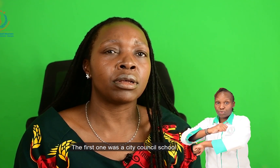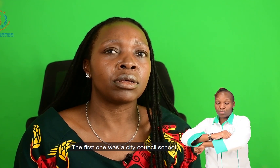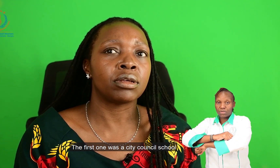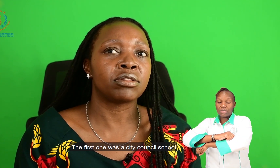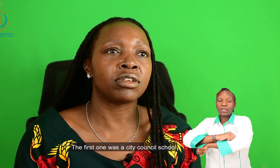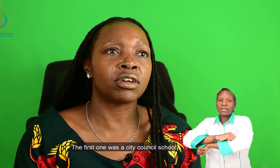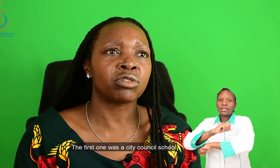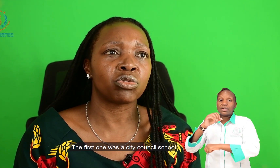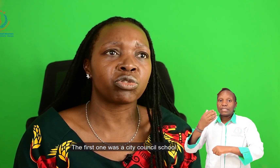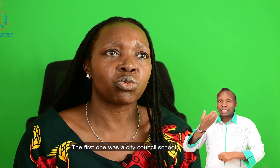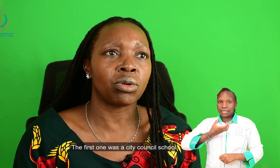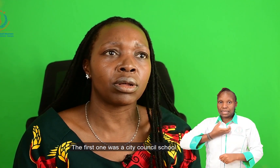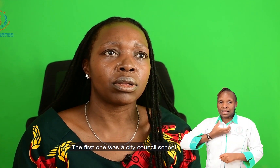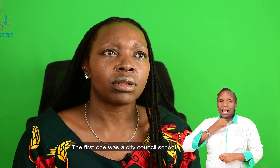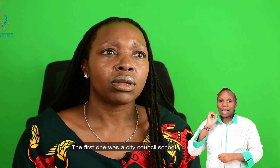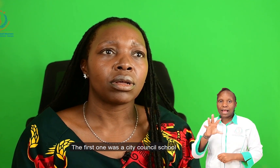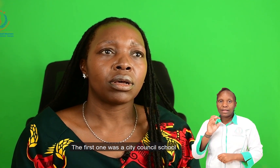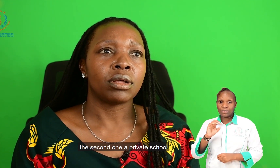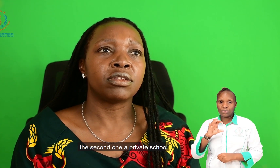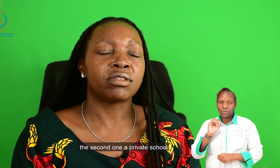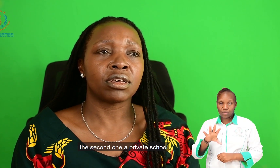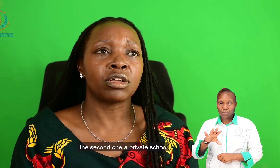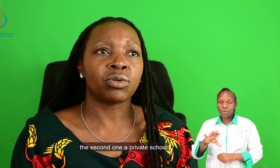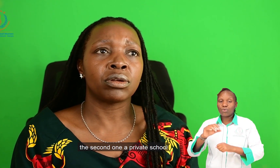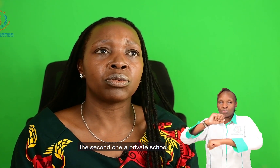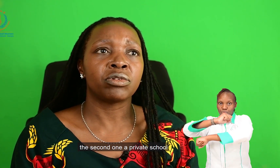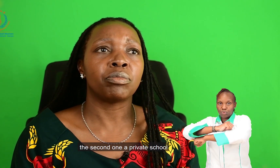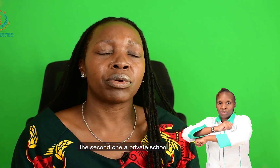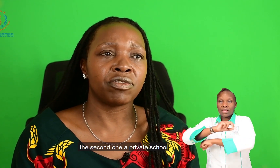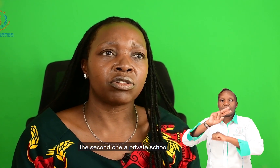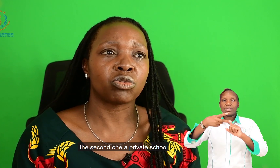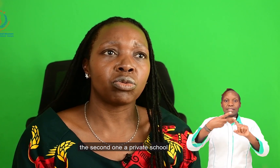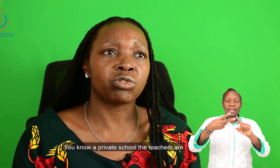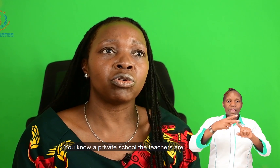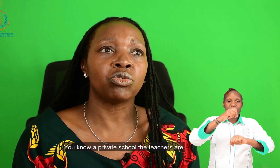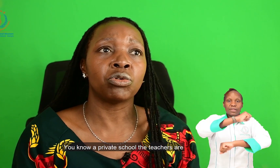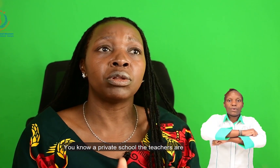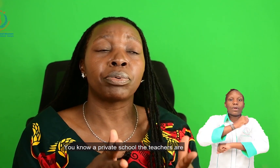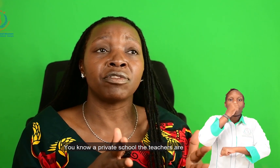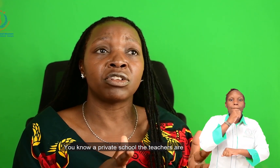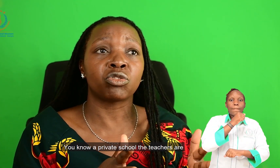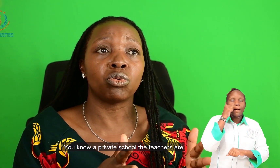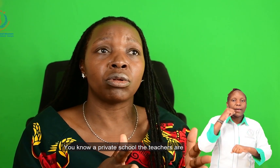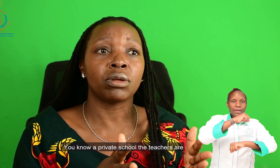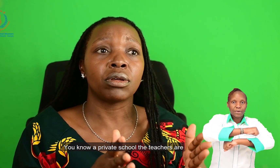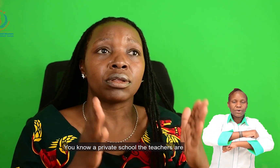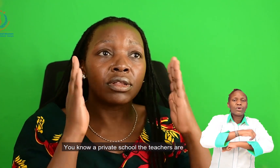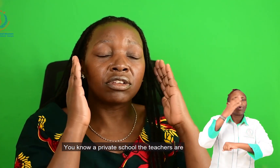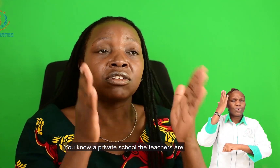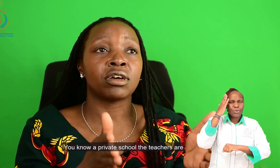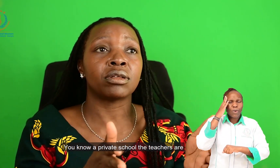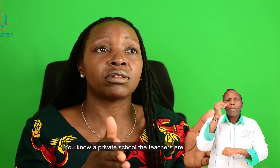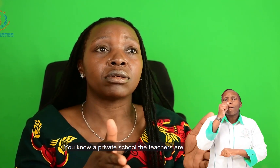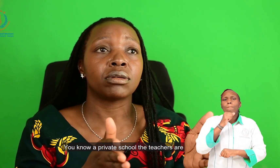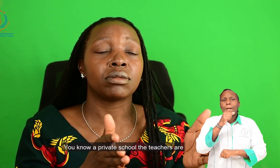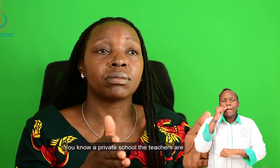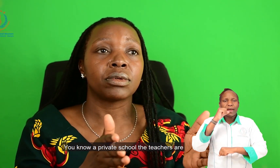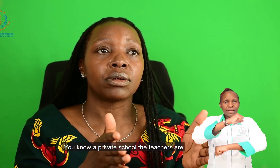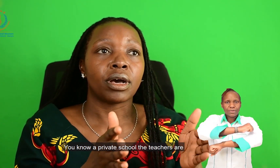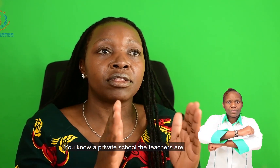a city council school, and the second one was a private school. So you know, in private school, the teachers are there